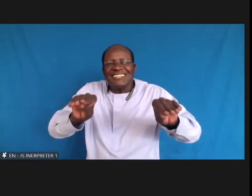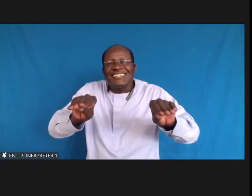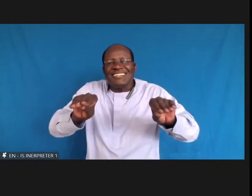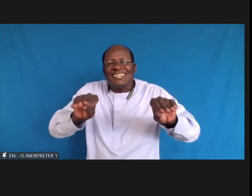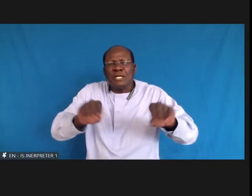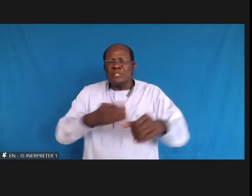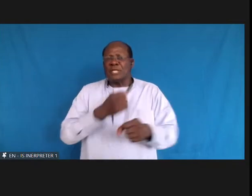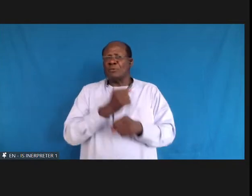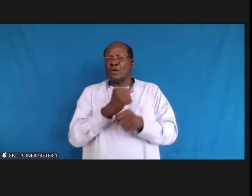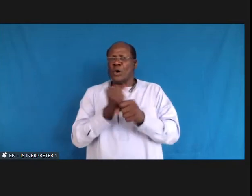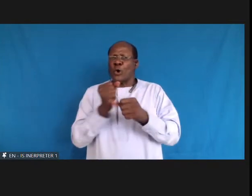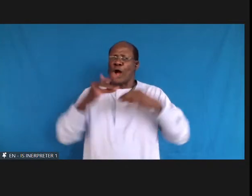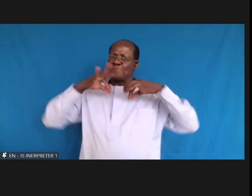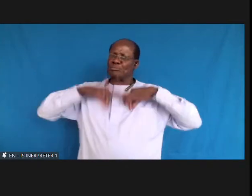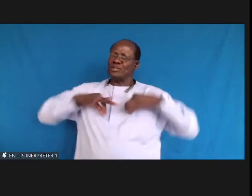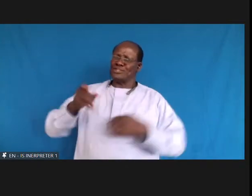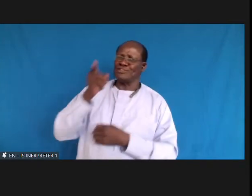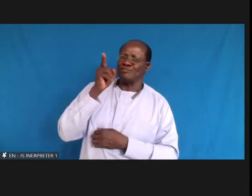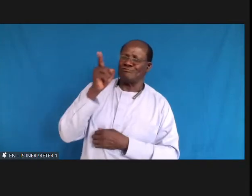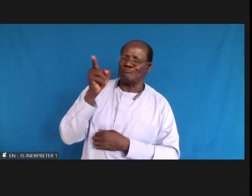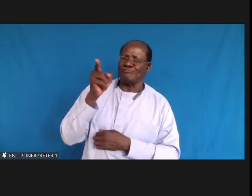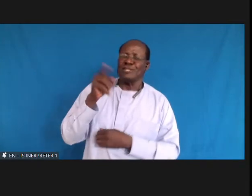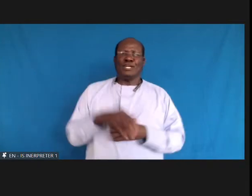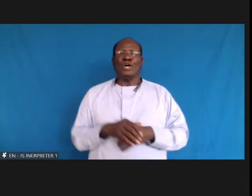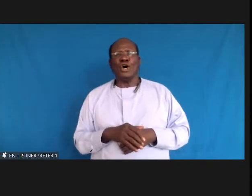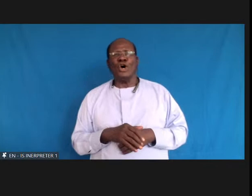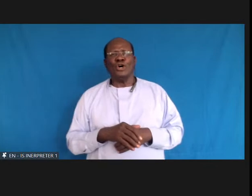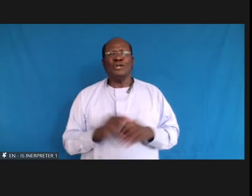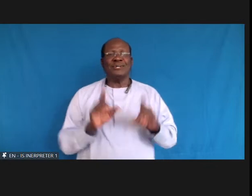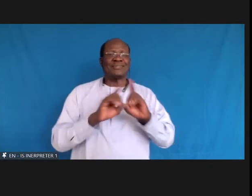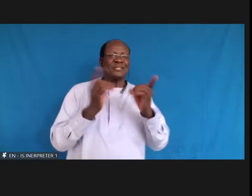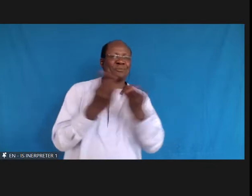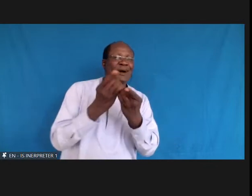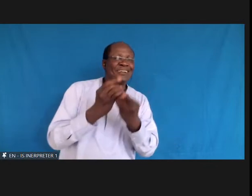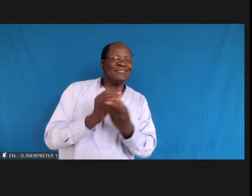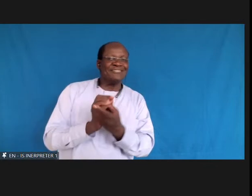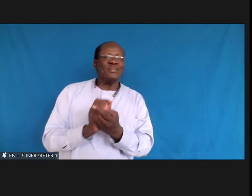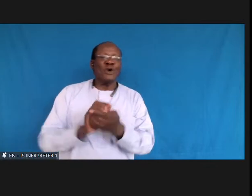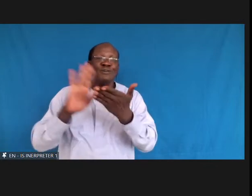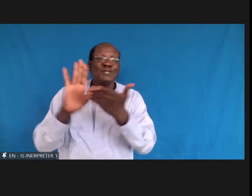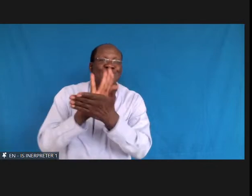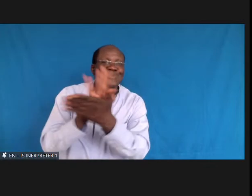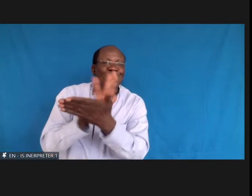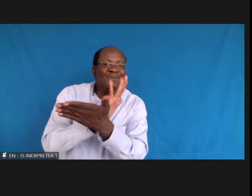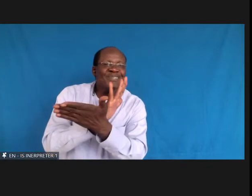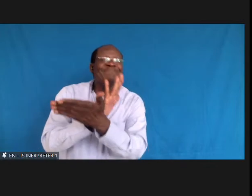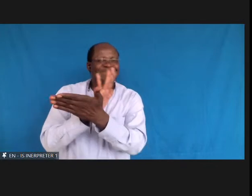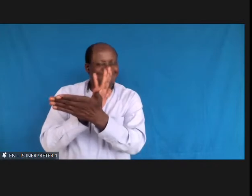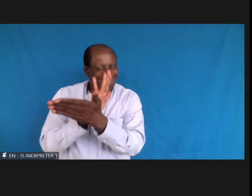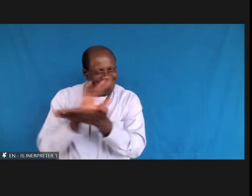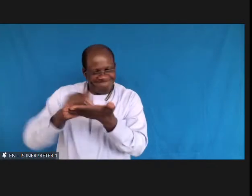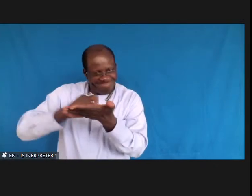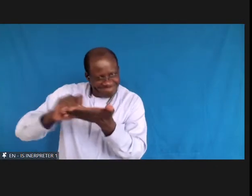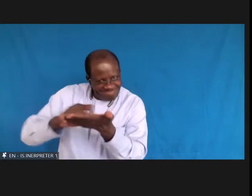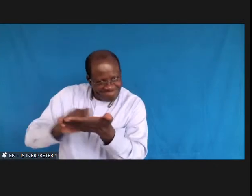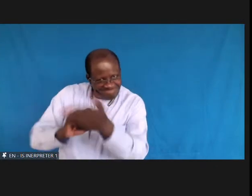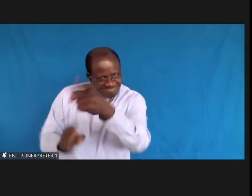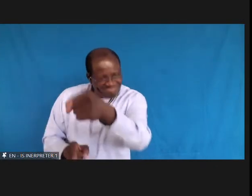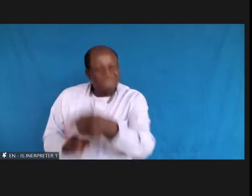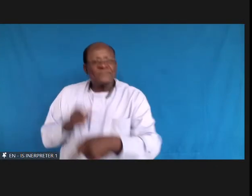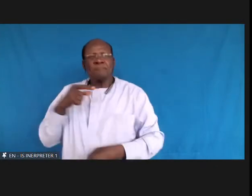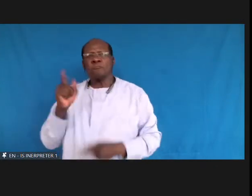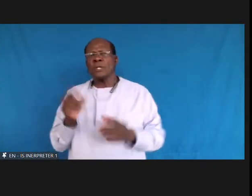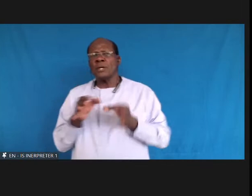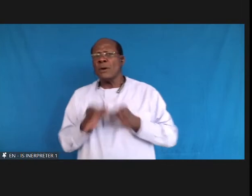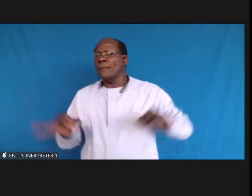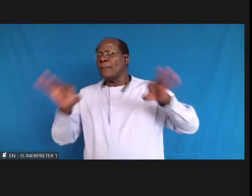department that are involved, Department of Schools, and some security agencies. So this is also very important because they